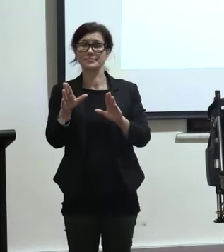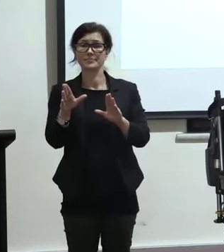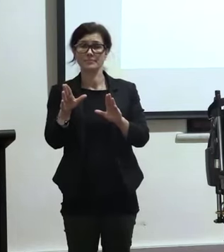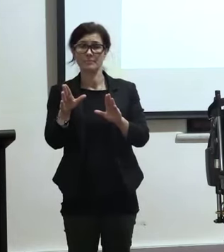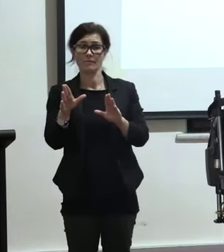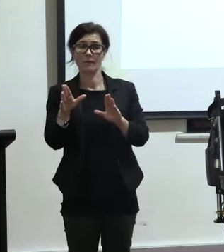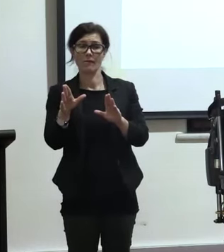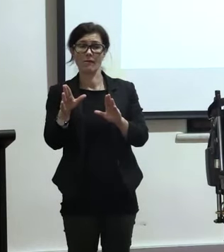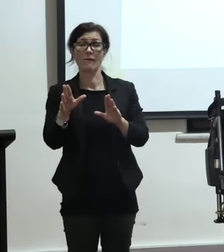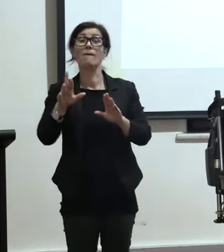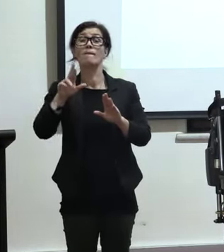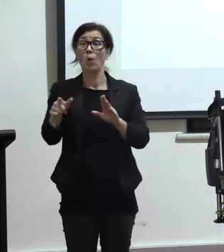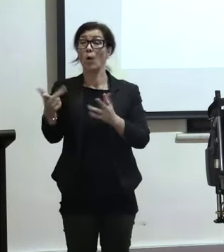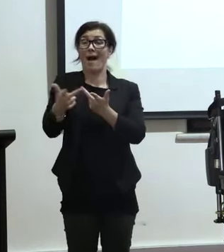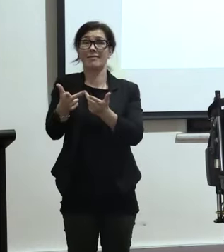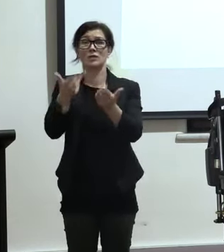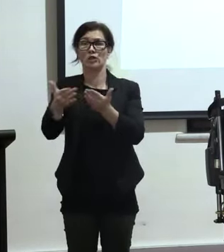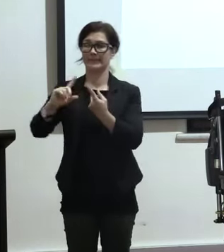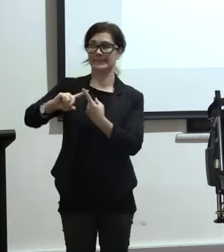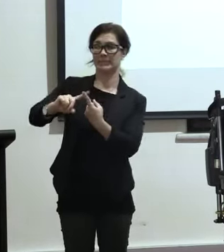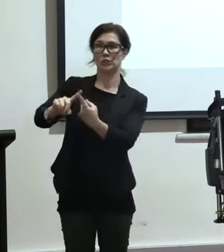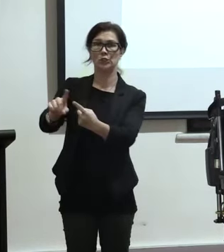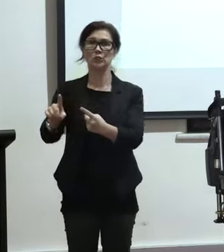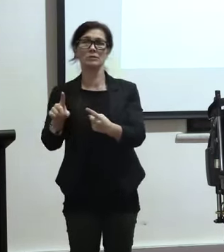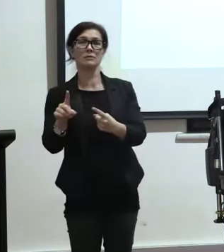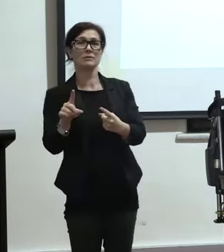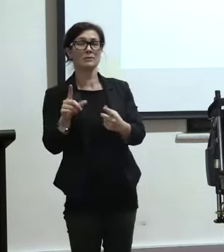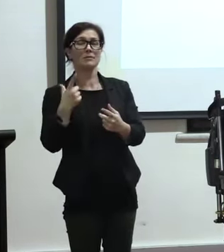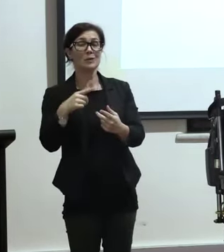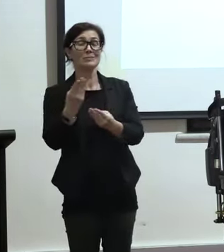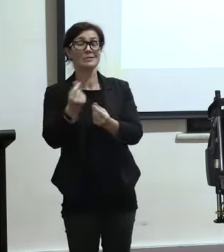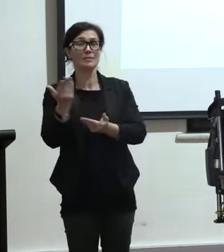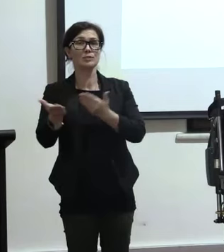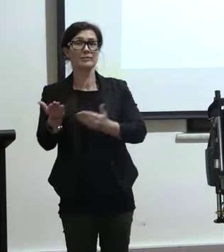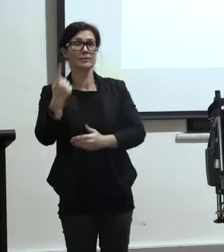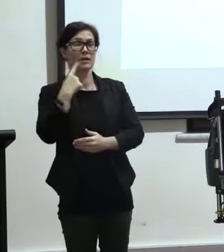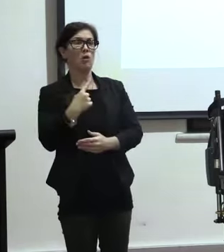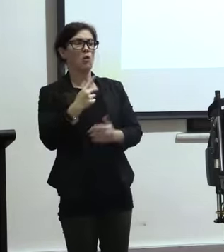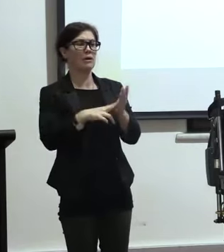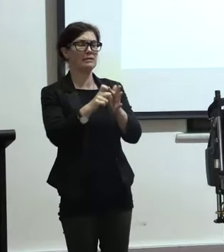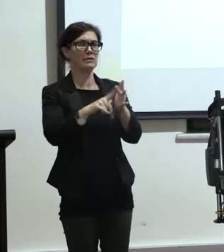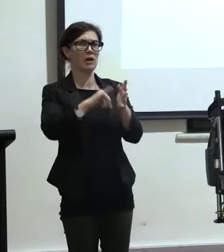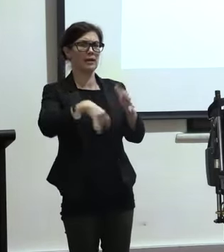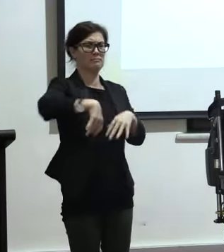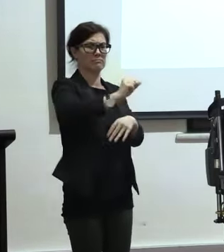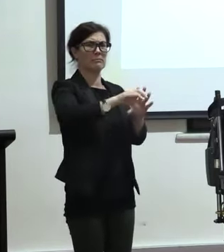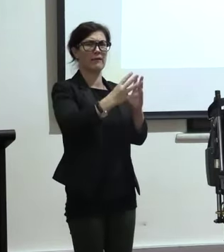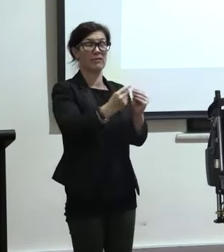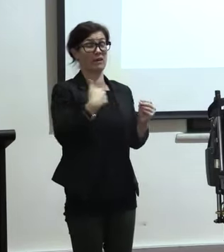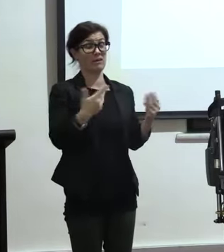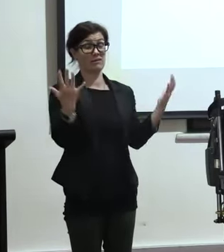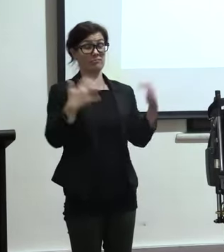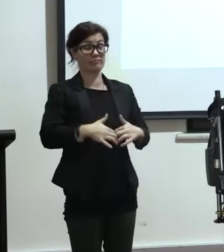we don't have to worry about that anymore. The NDIS will pay for that. So the NDIS is really firm around what it will fund and what should be the responsibility